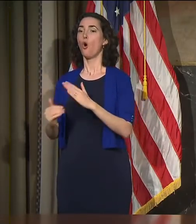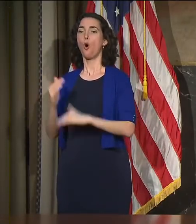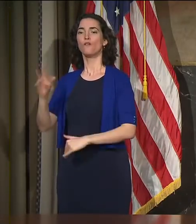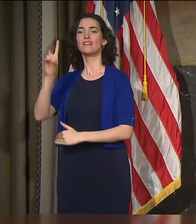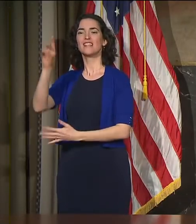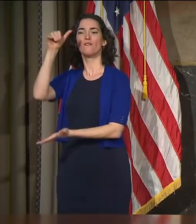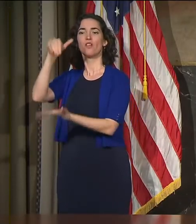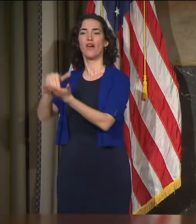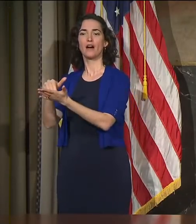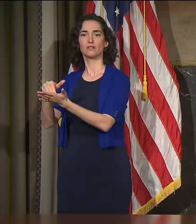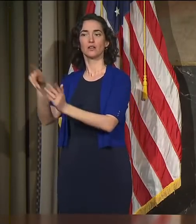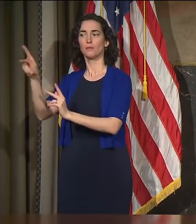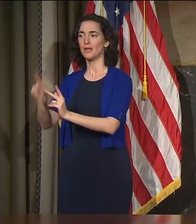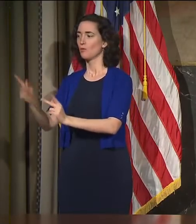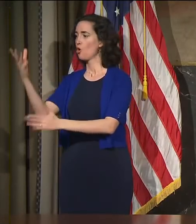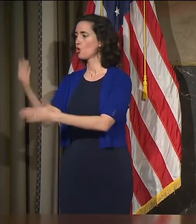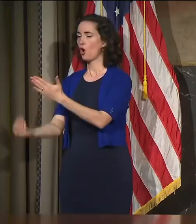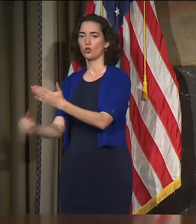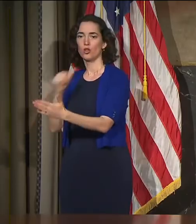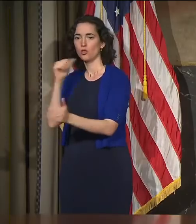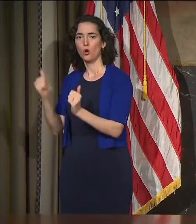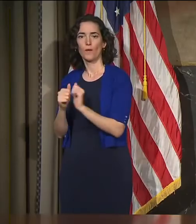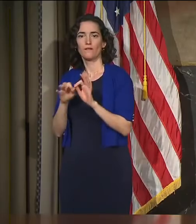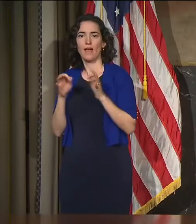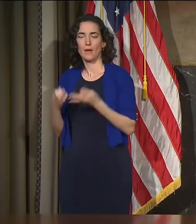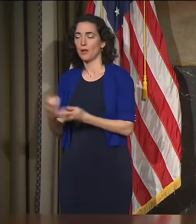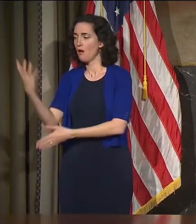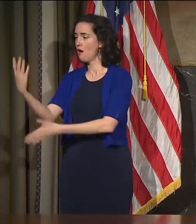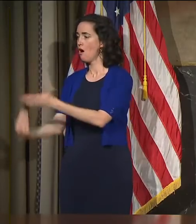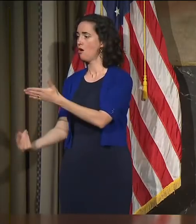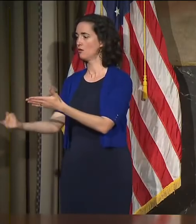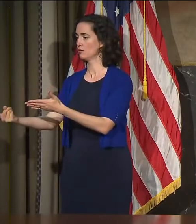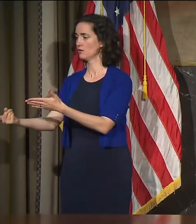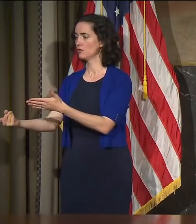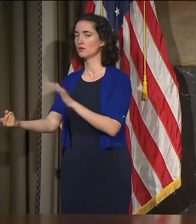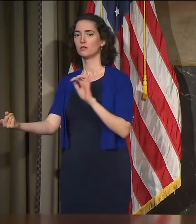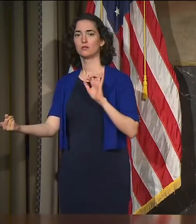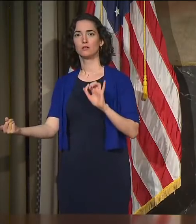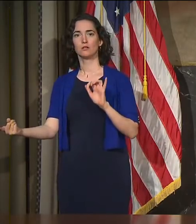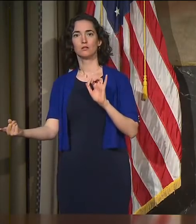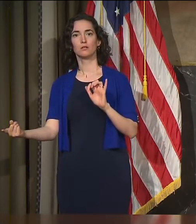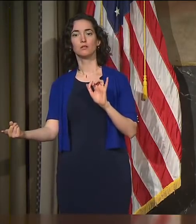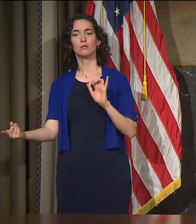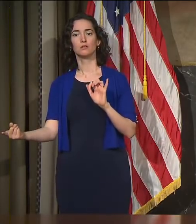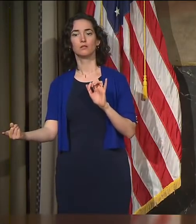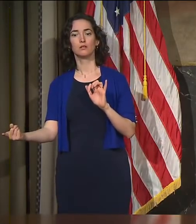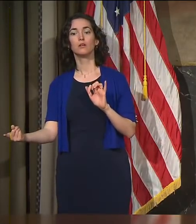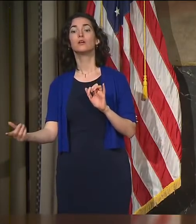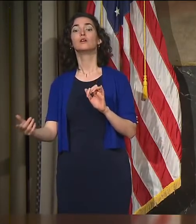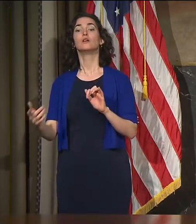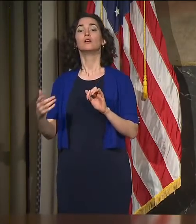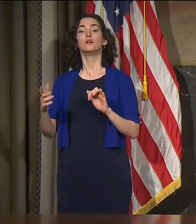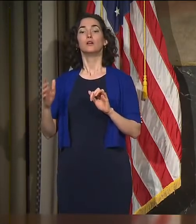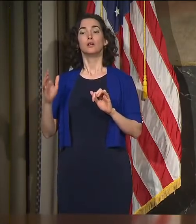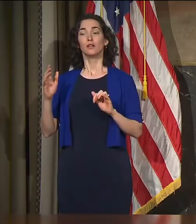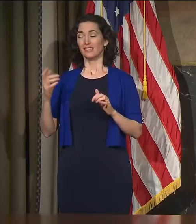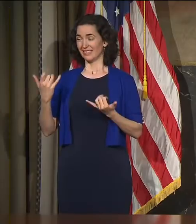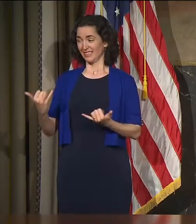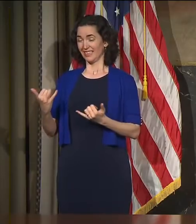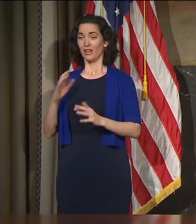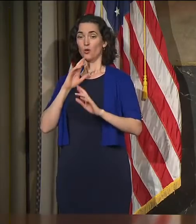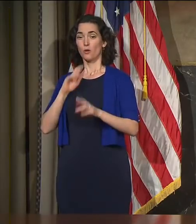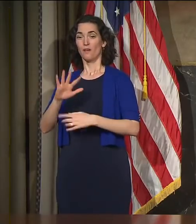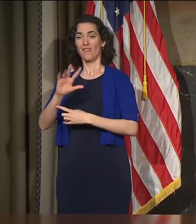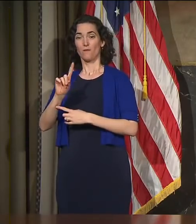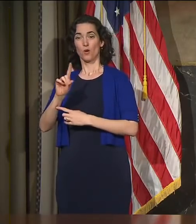people that passed away. The nature of this pandemic is that the death toll is somewhat insidious. And we reported 51 new deaths today.